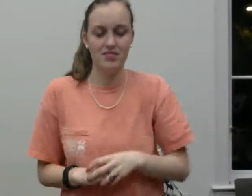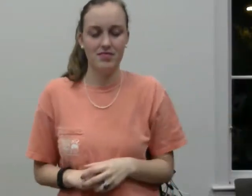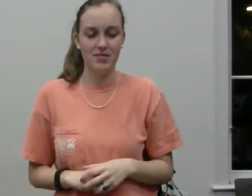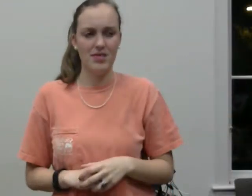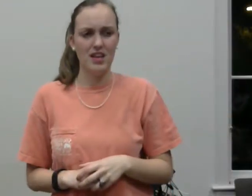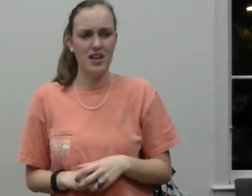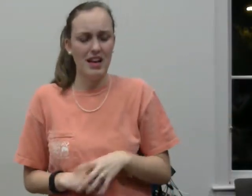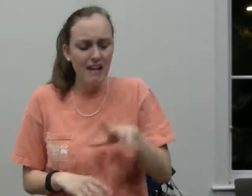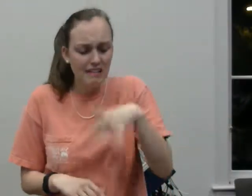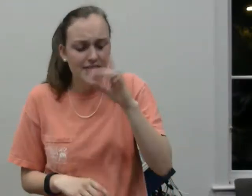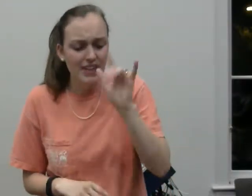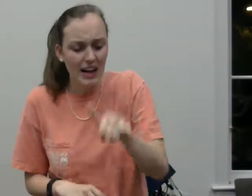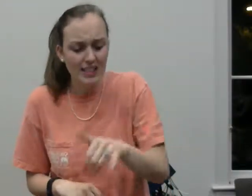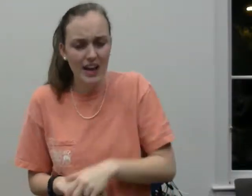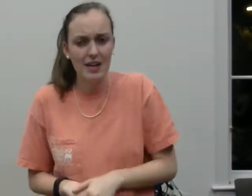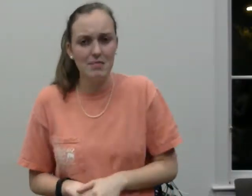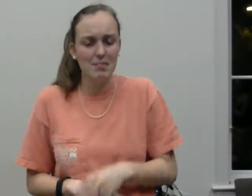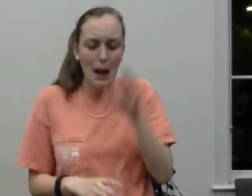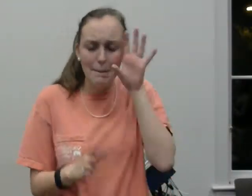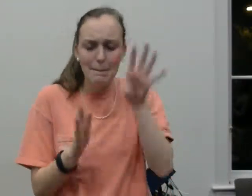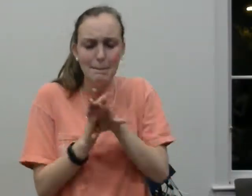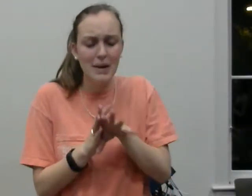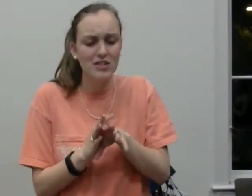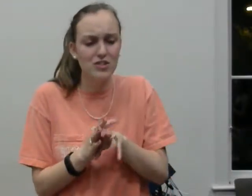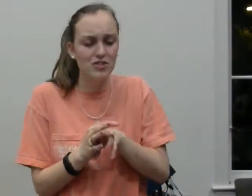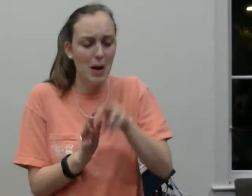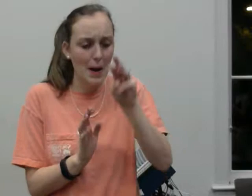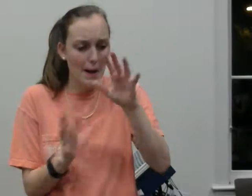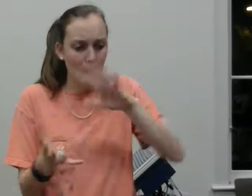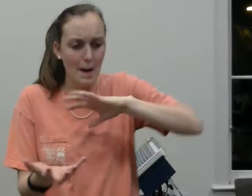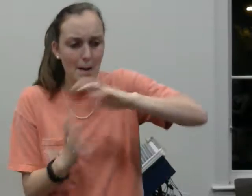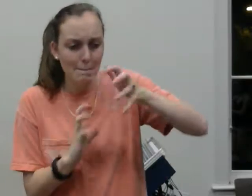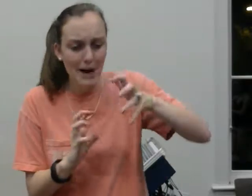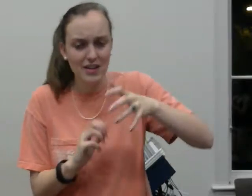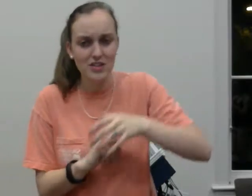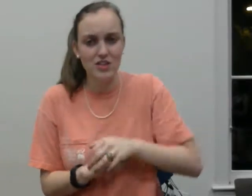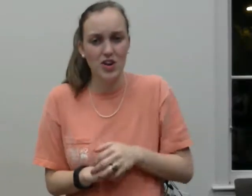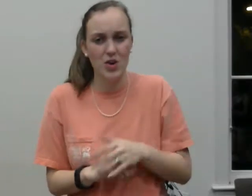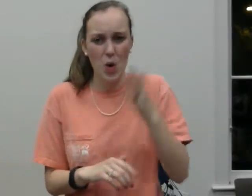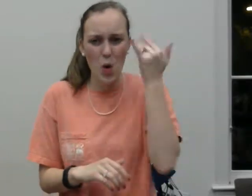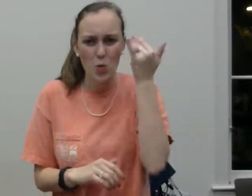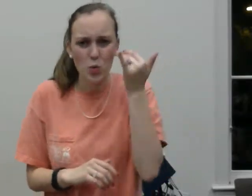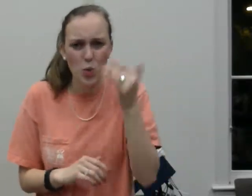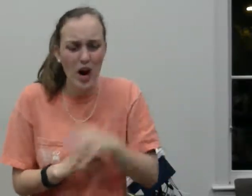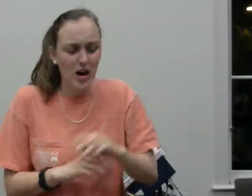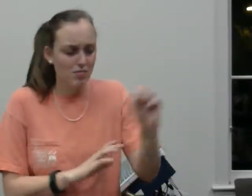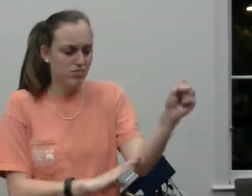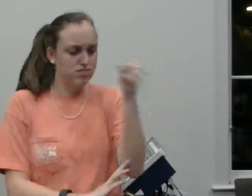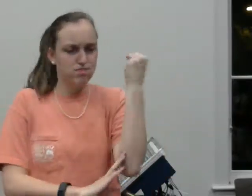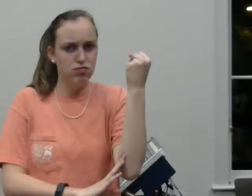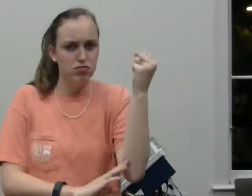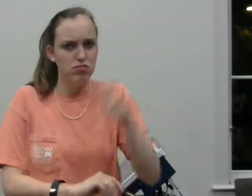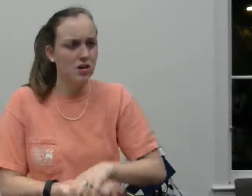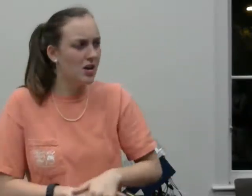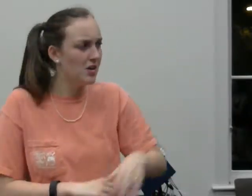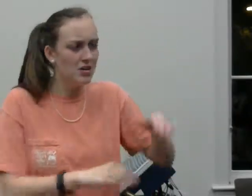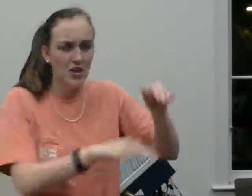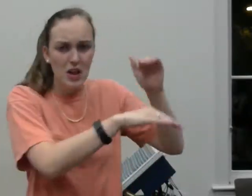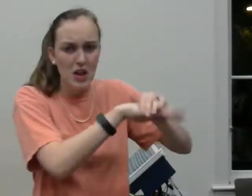to build up anti-British feelings, right? If you hear massacre committed by the British troops, you automatically assume the British troops are